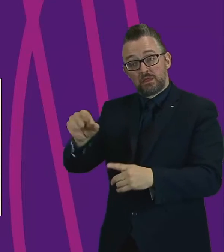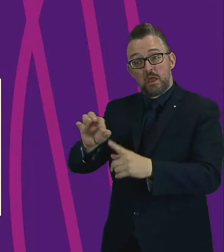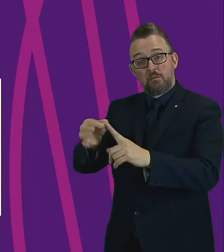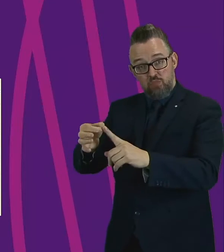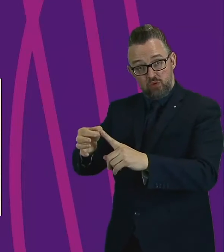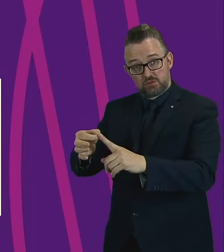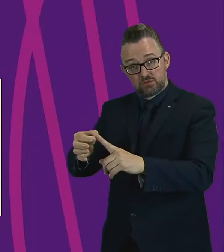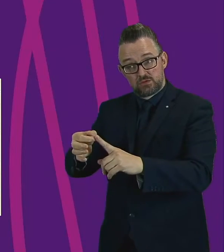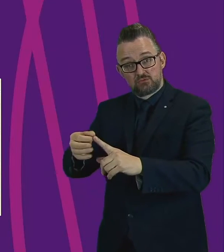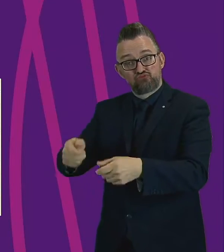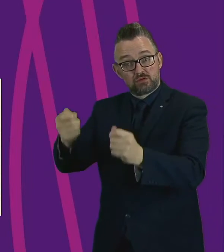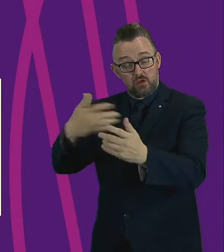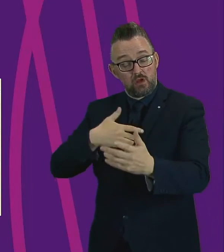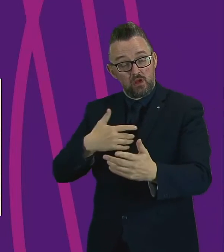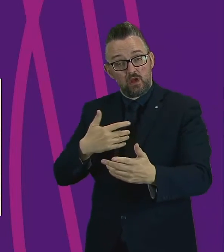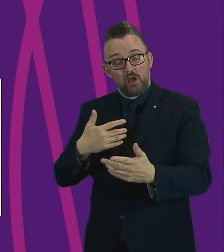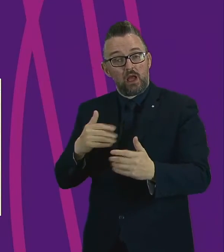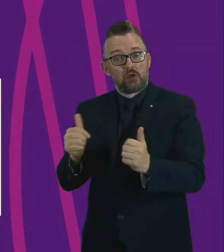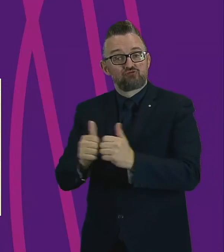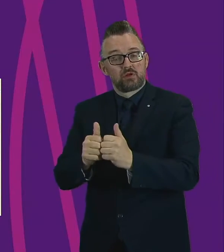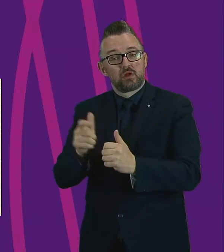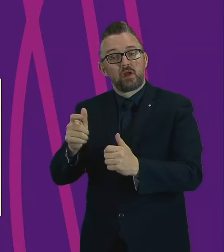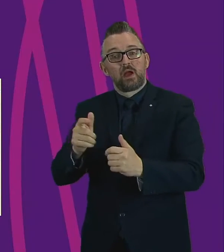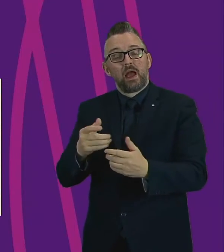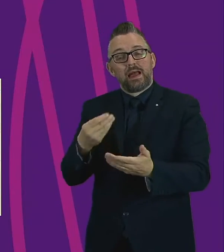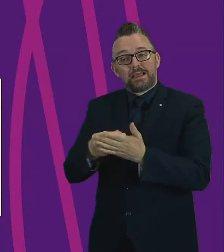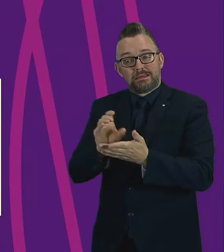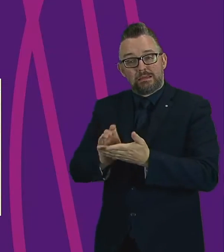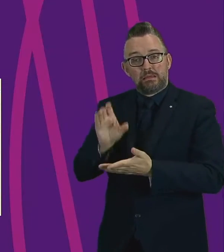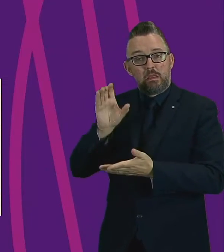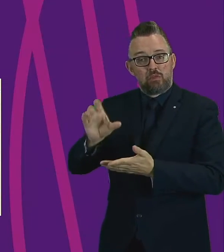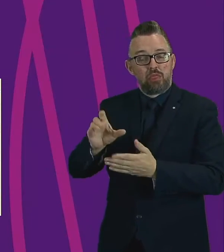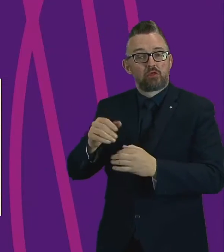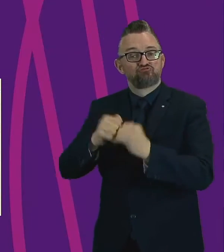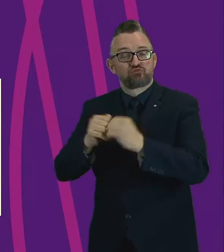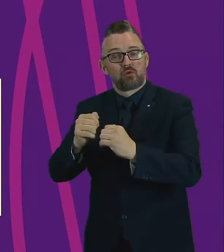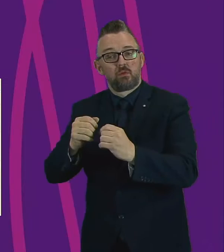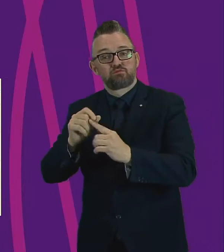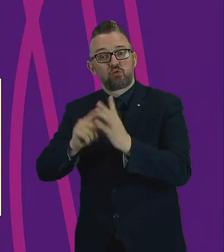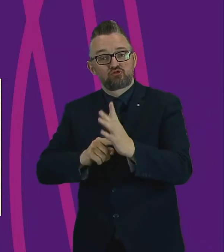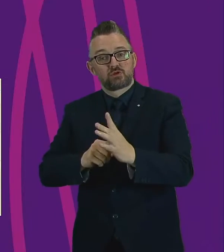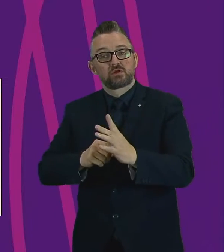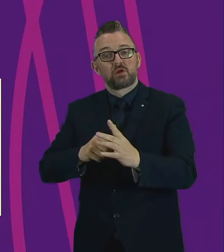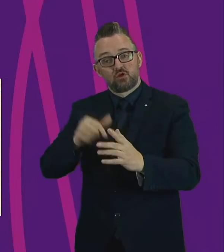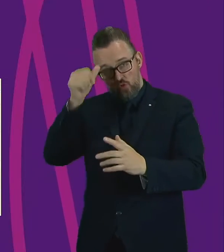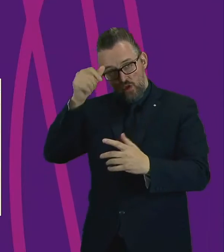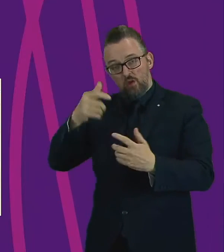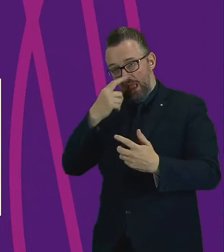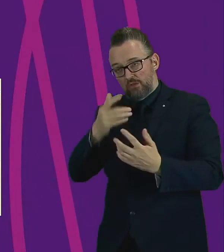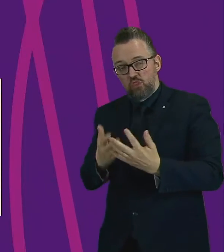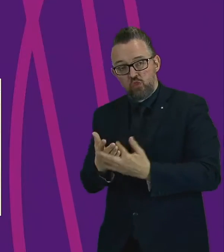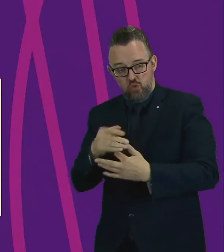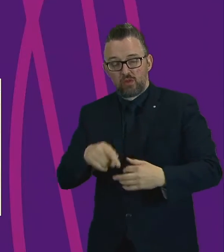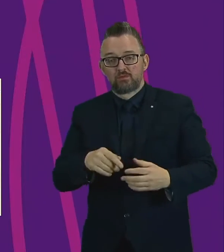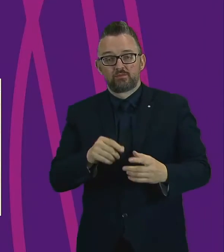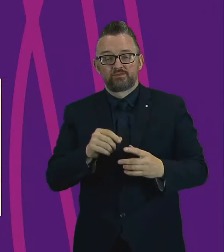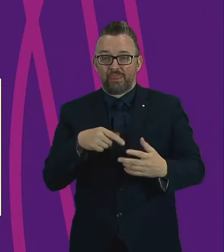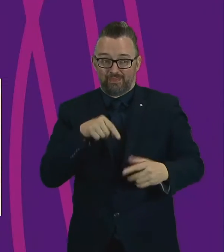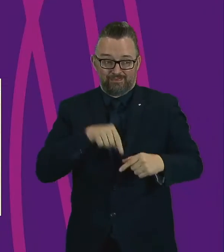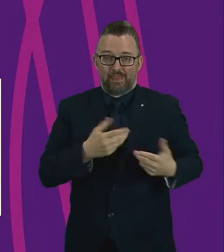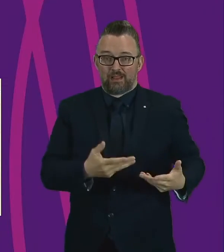and I agree with him, that capital infrastructure projects will be part of how we can come through that. And I also agree with him in terms